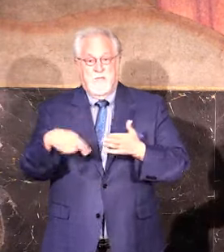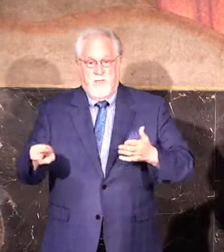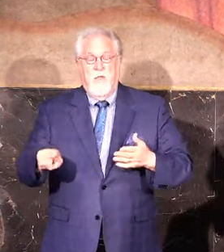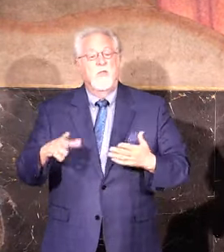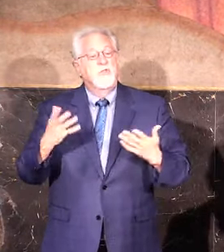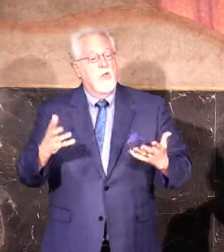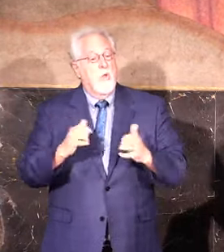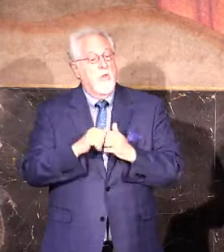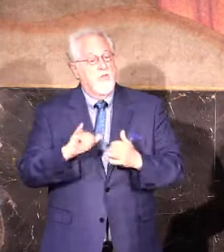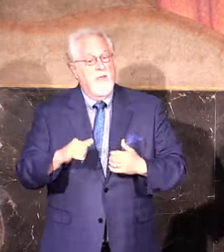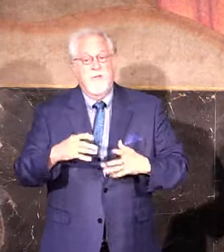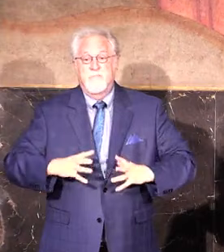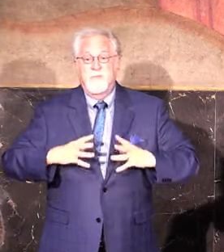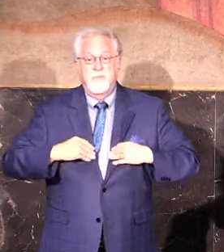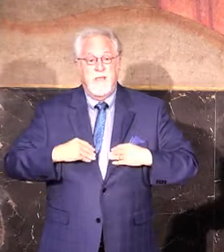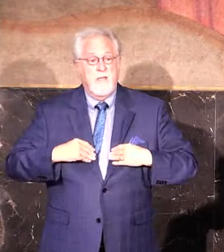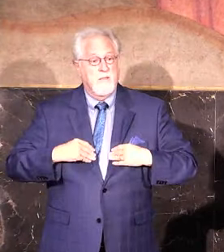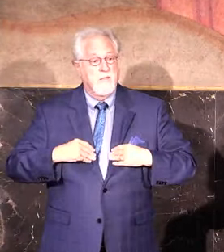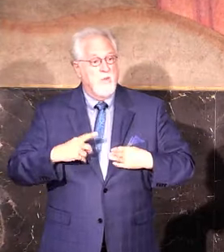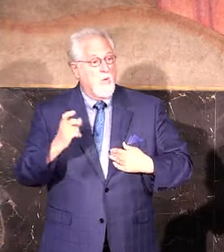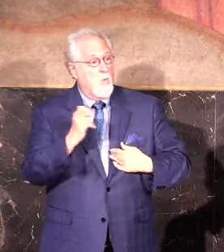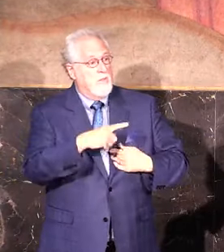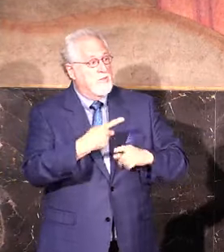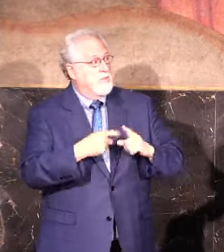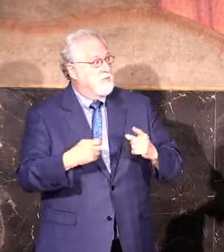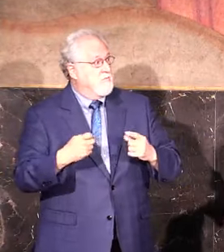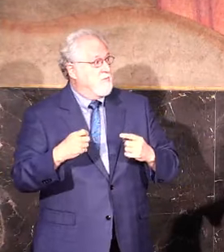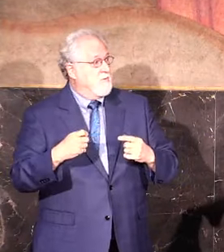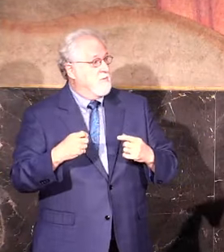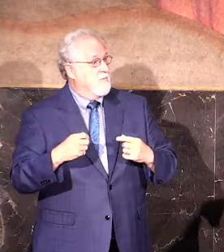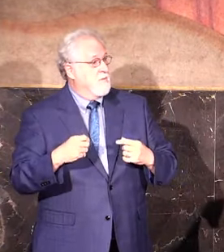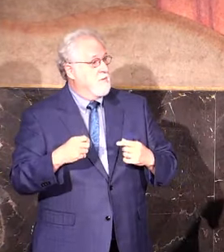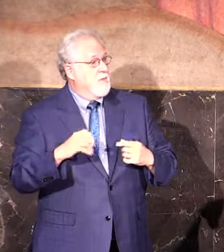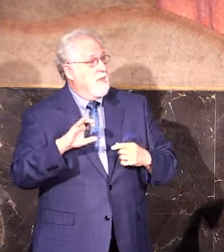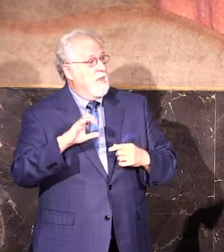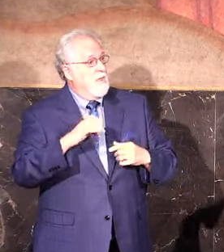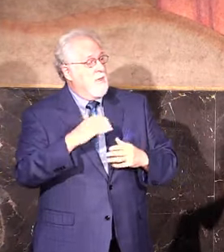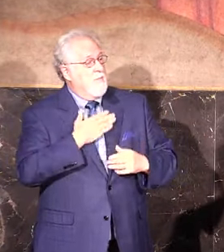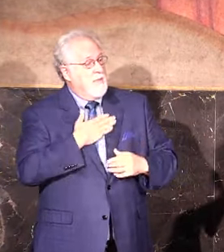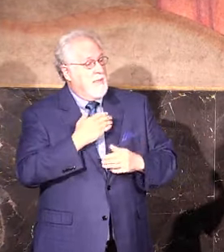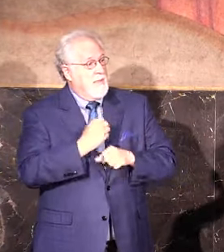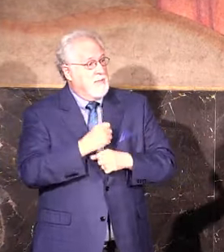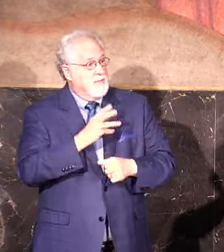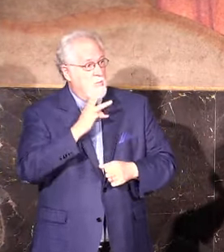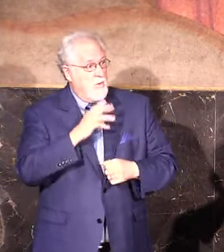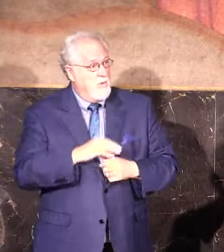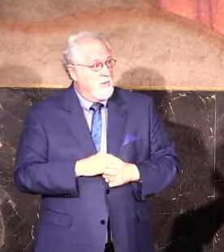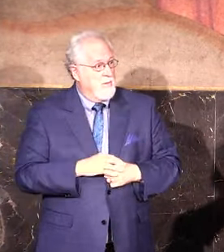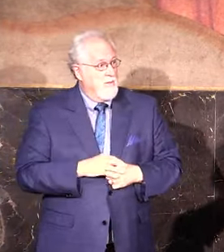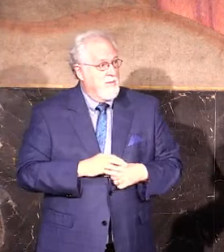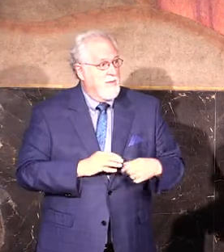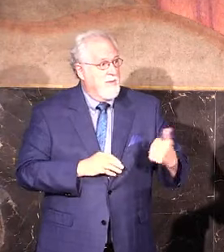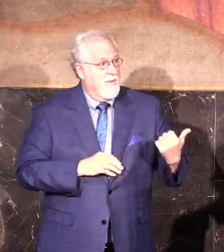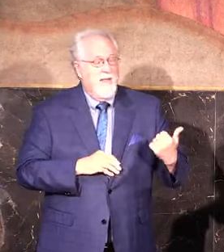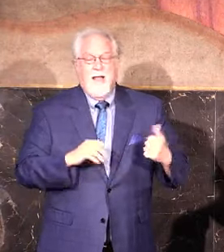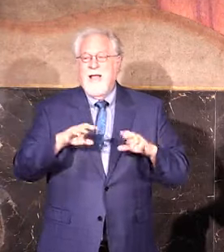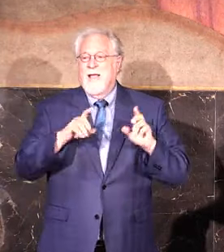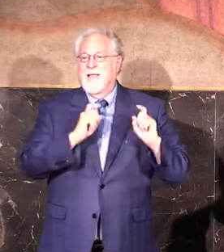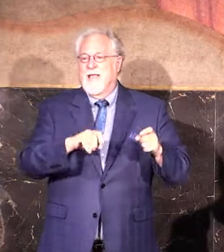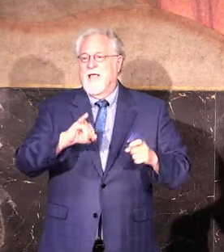So with that, we will take some questions. And Shauna, would you please get some water? I give Joseph the day off,